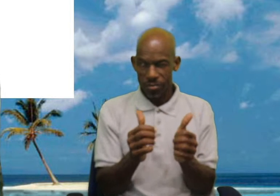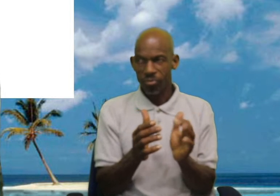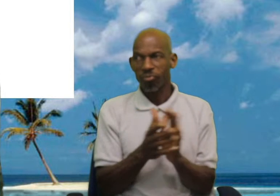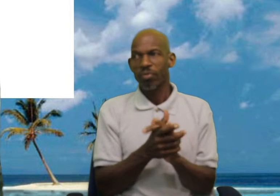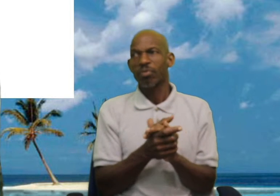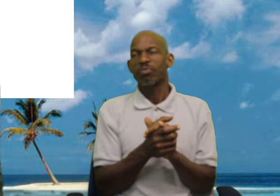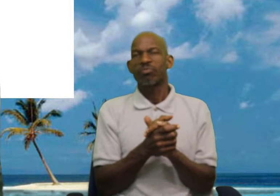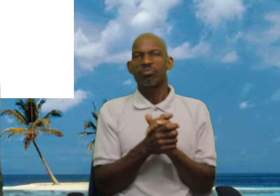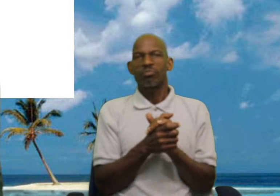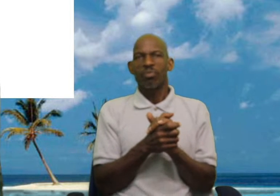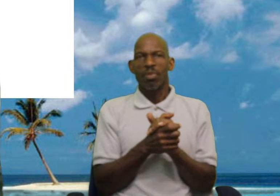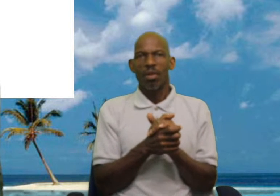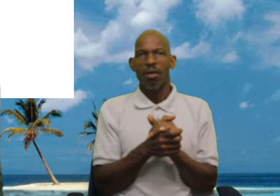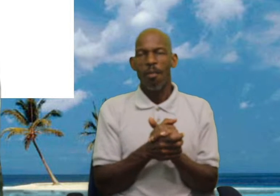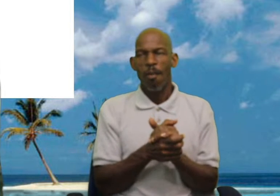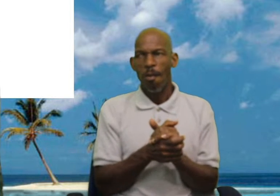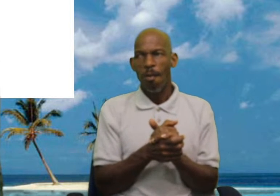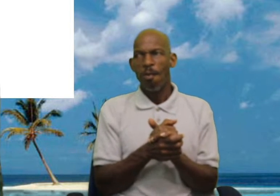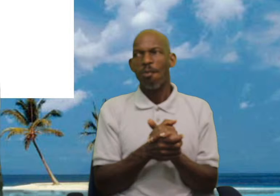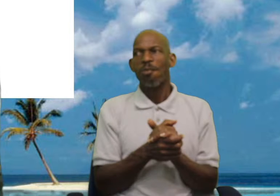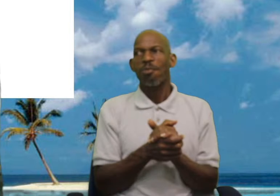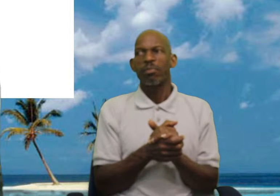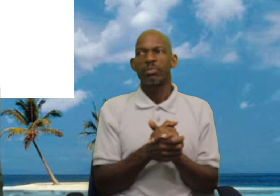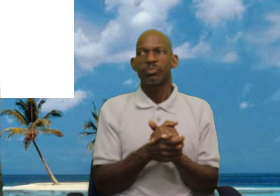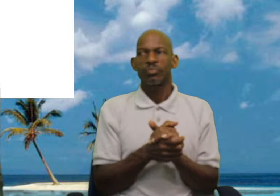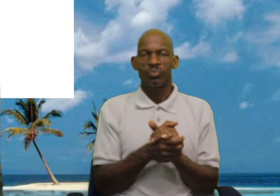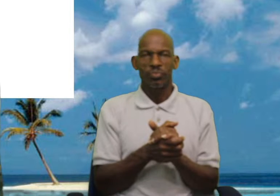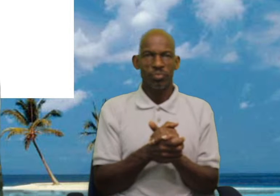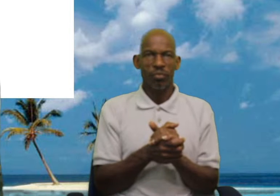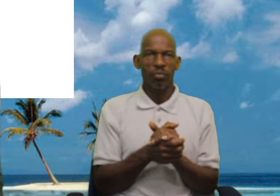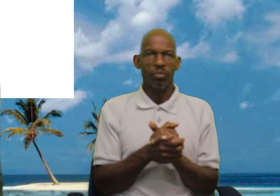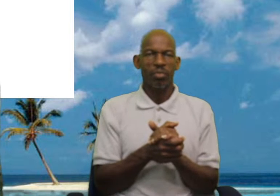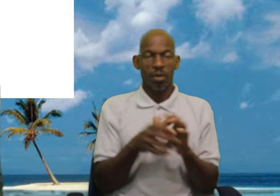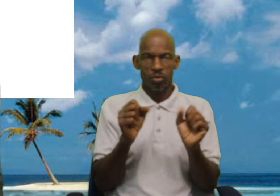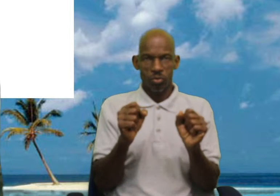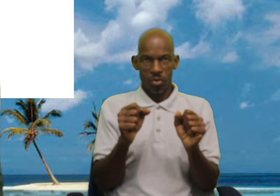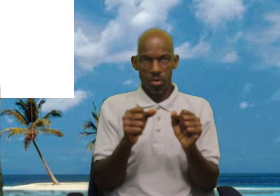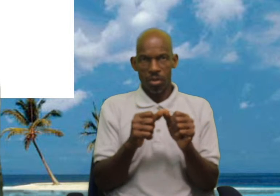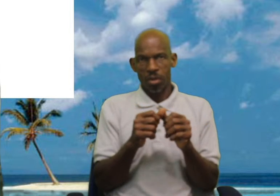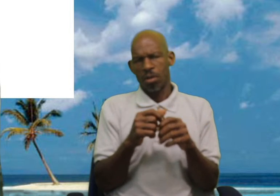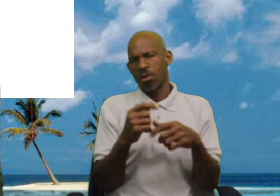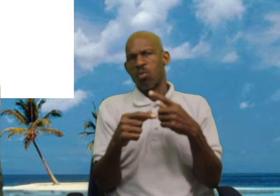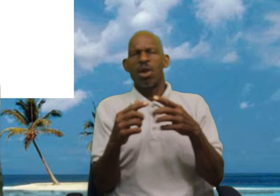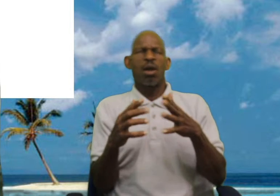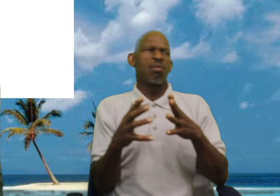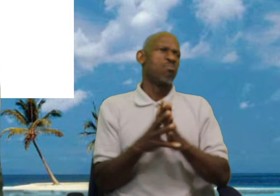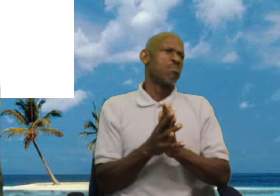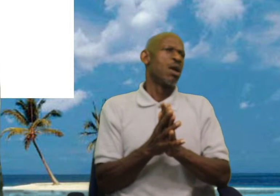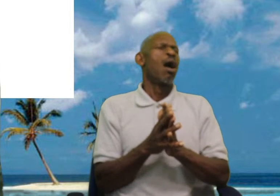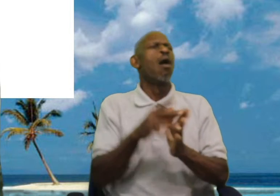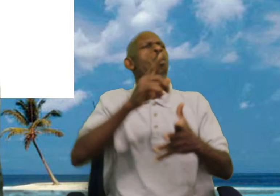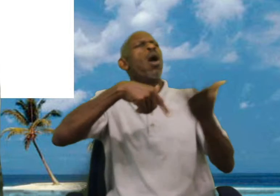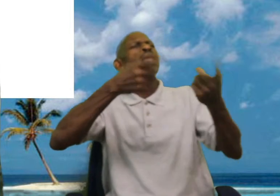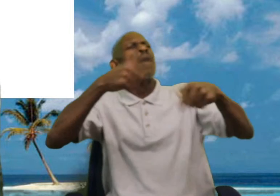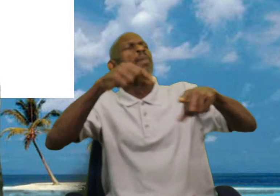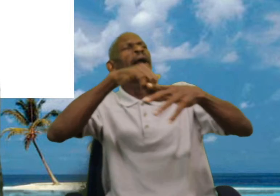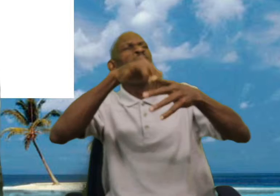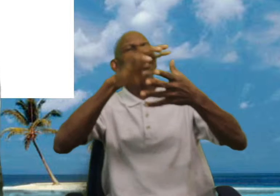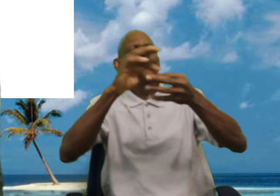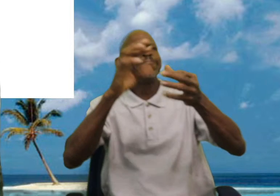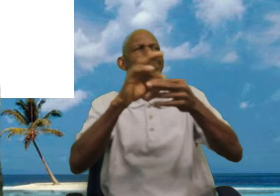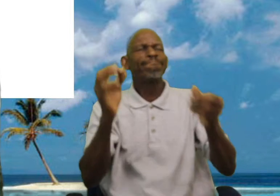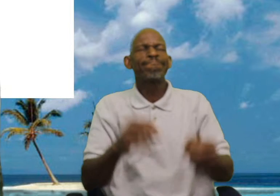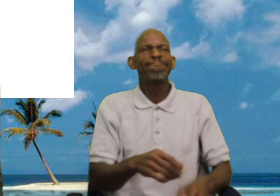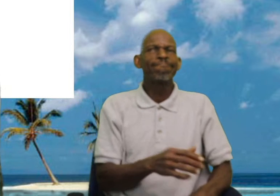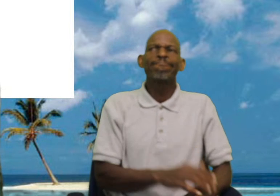right? So that is the girl. So this is a subject. So I'm writing the subject. So the